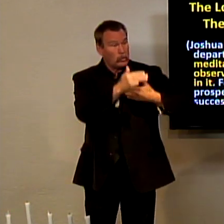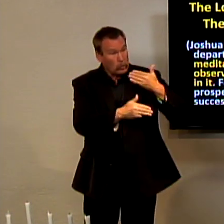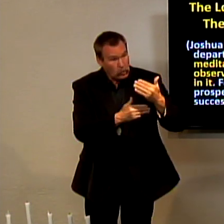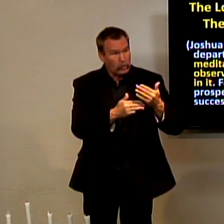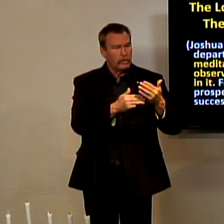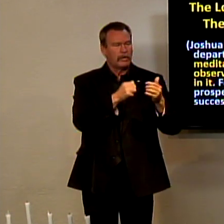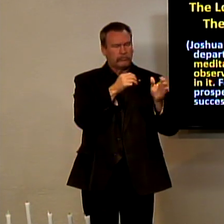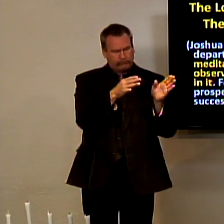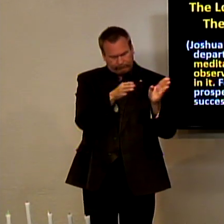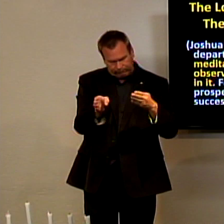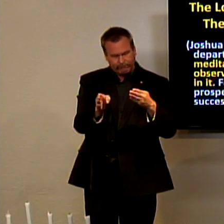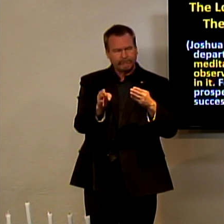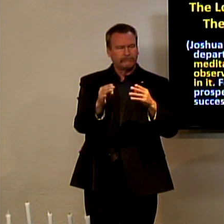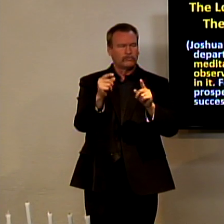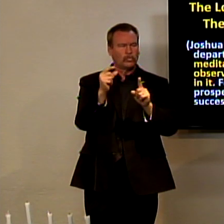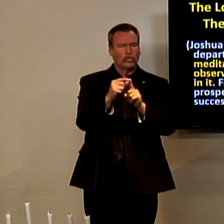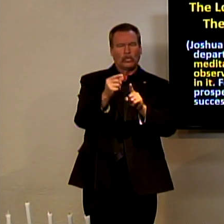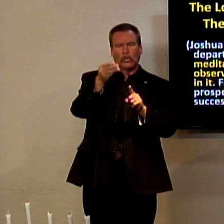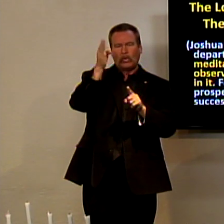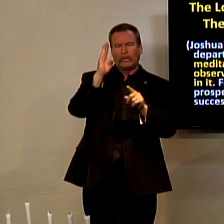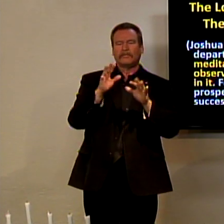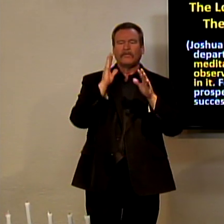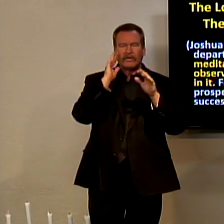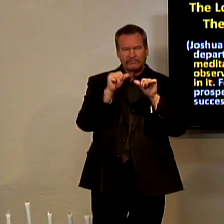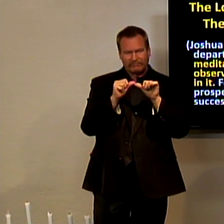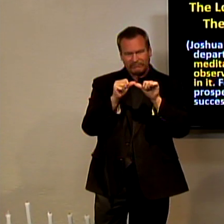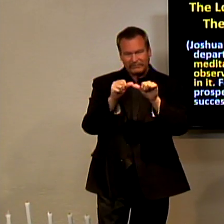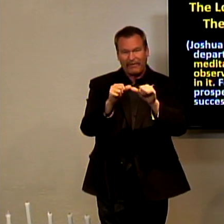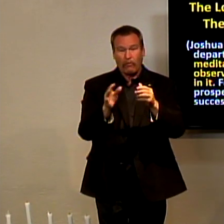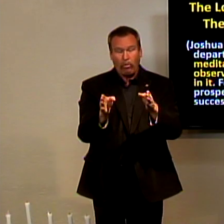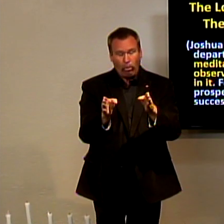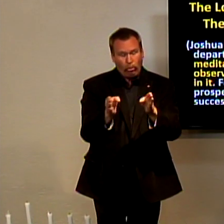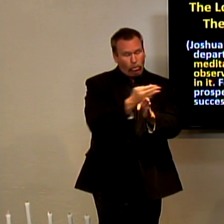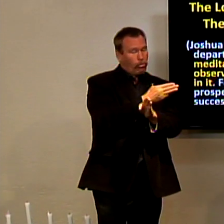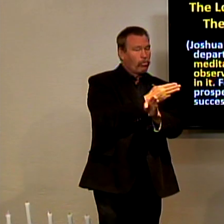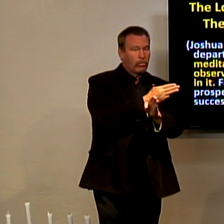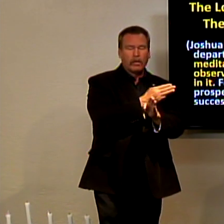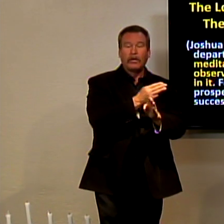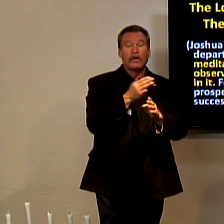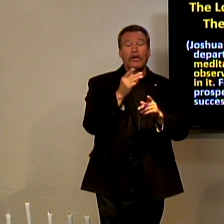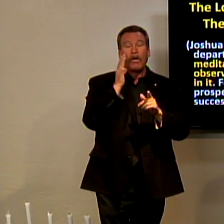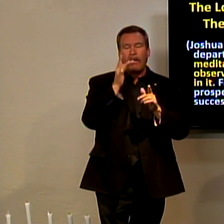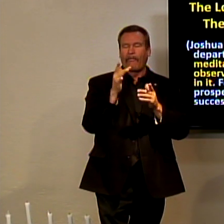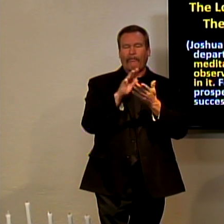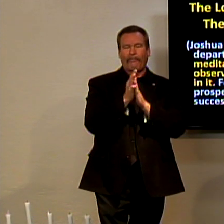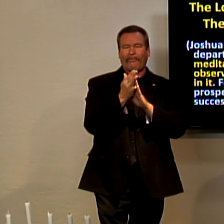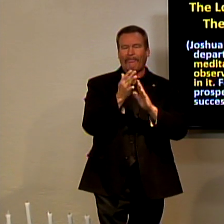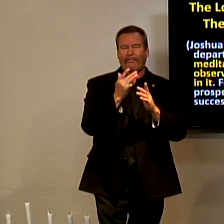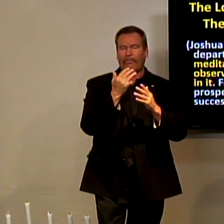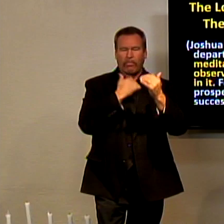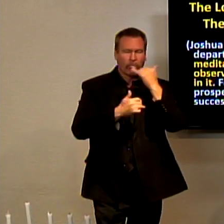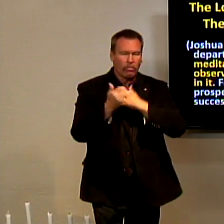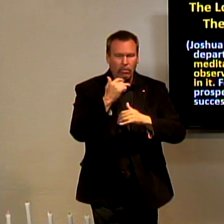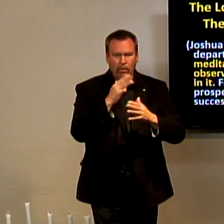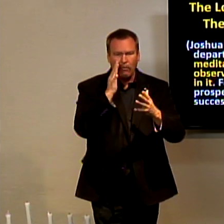and I encourage this new generation to focus in on the Word of God. Don't veer from it to the right, don't veer from it to the